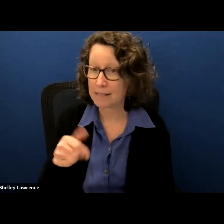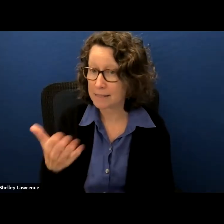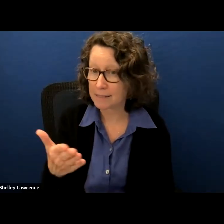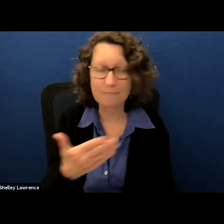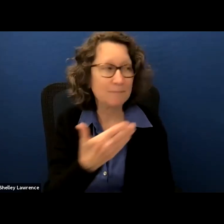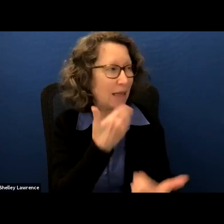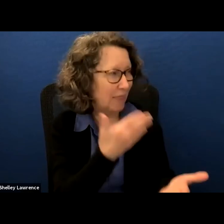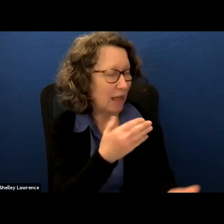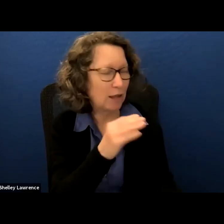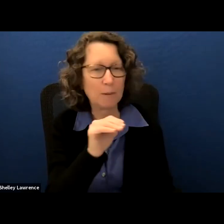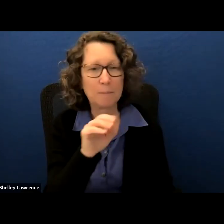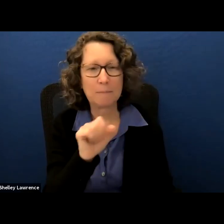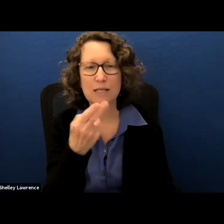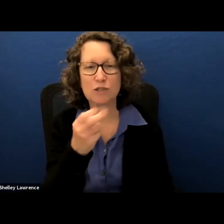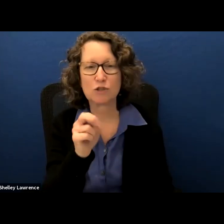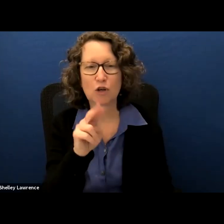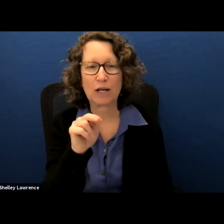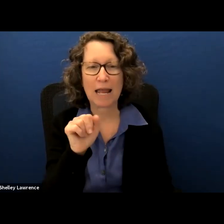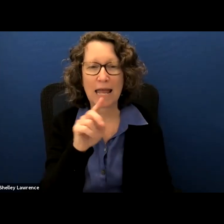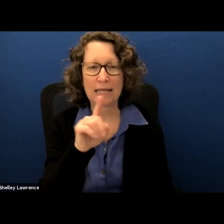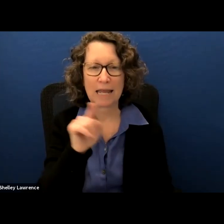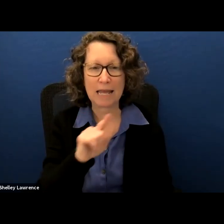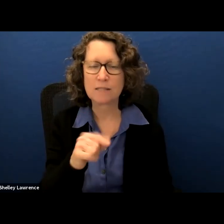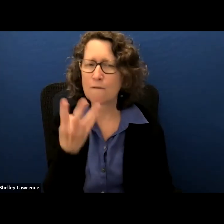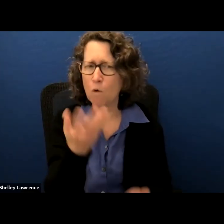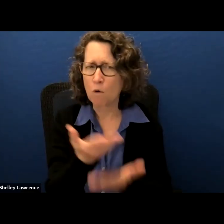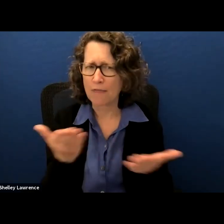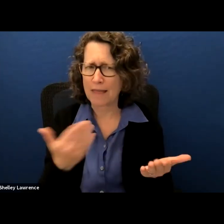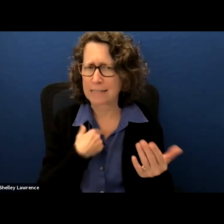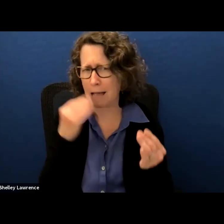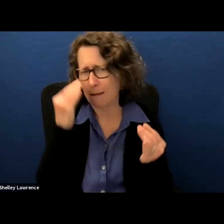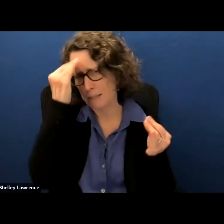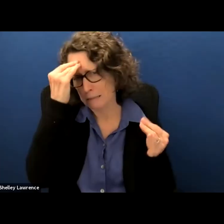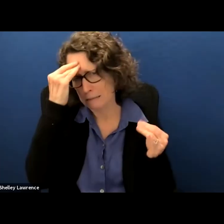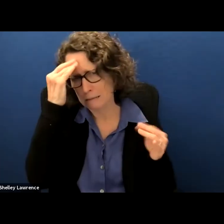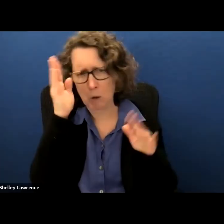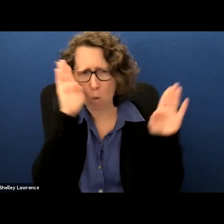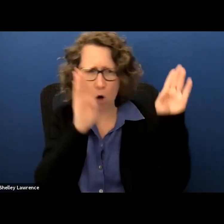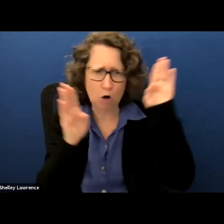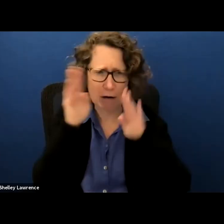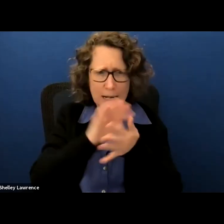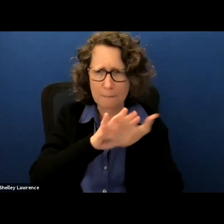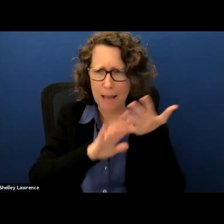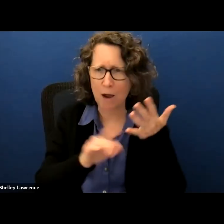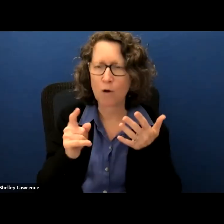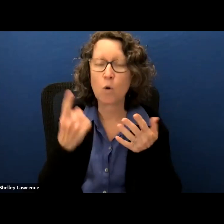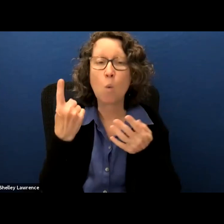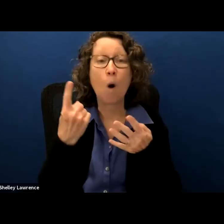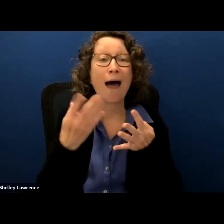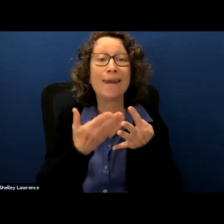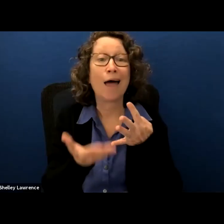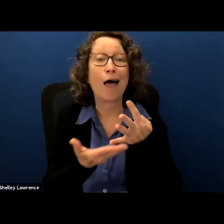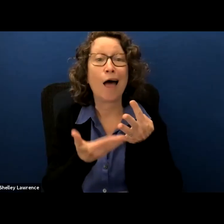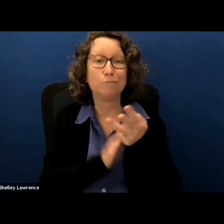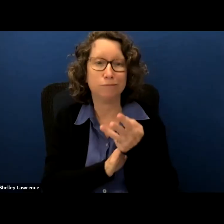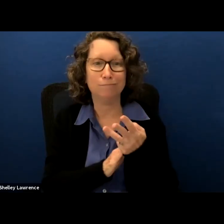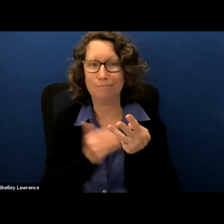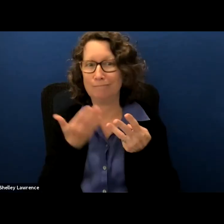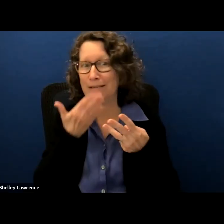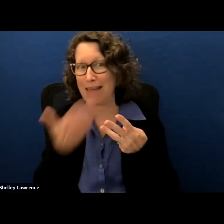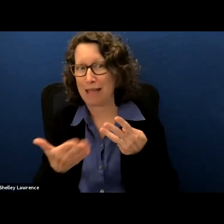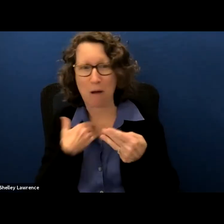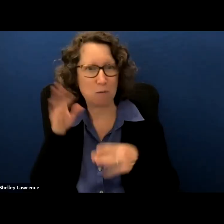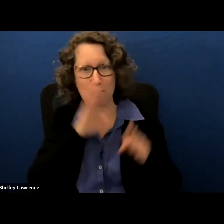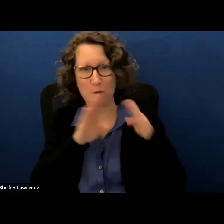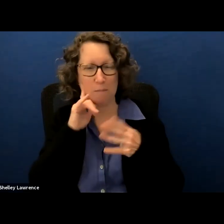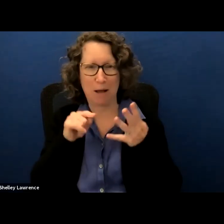Thank you, Ms. Hernandez. There's 4 things I've been worrying about. So you took one away, so thank you. I don't need to